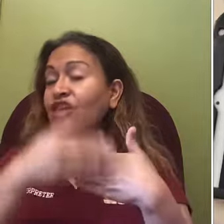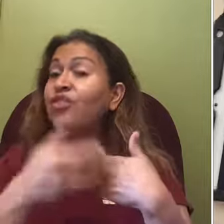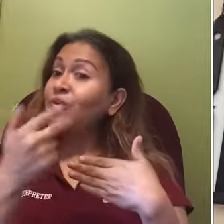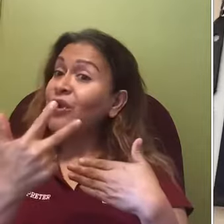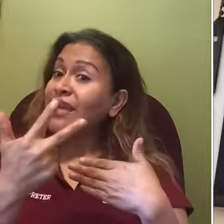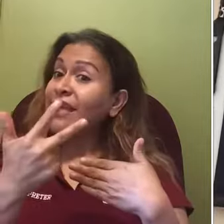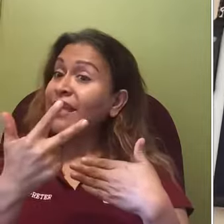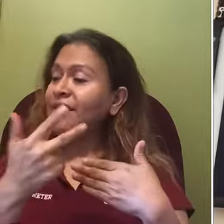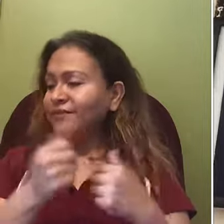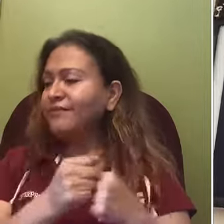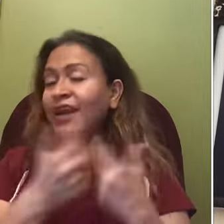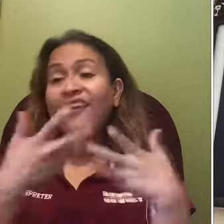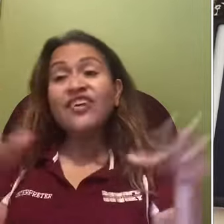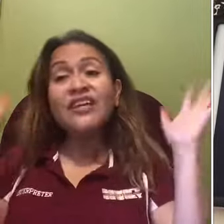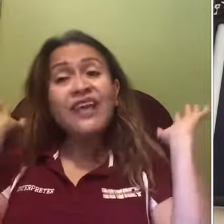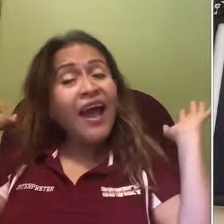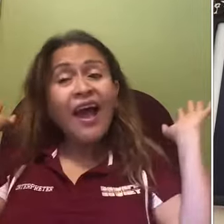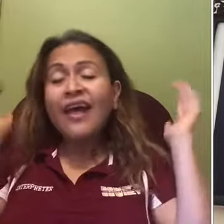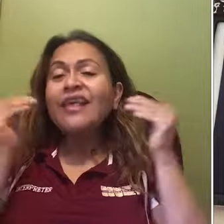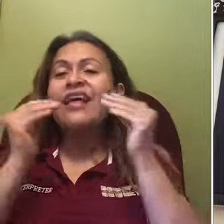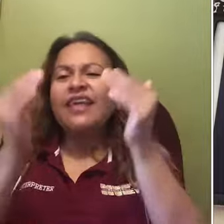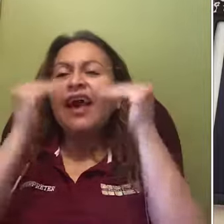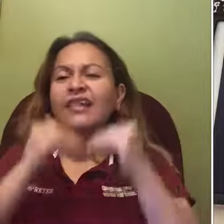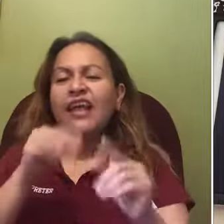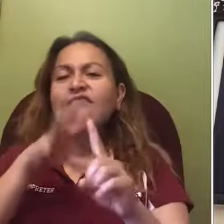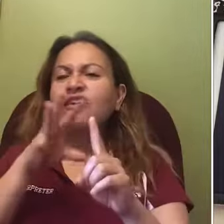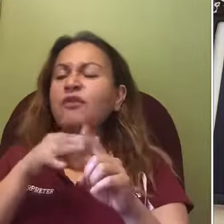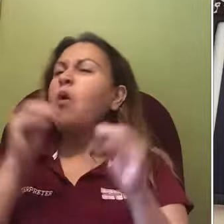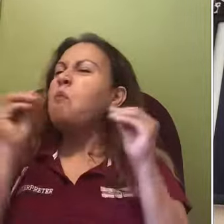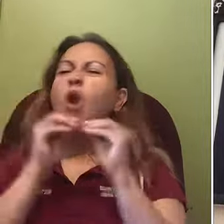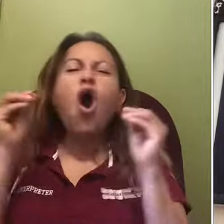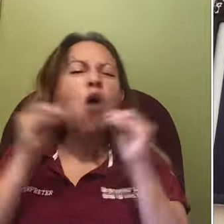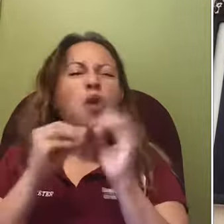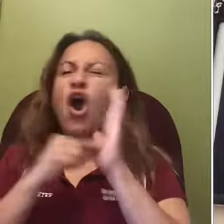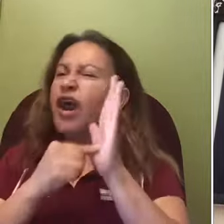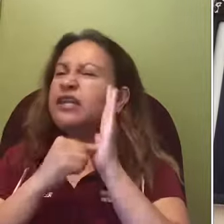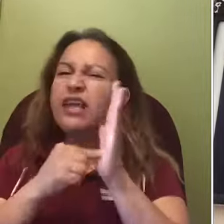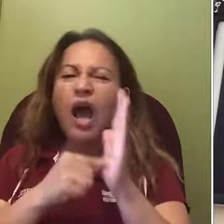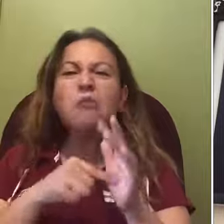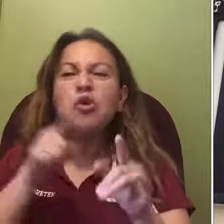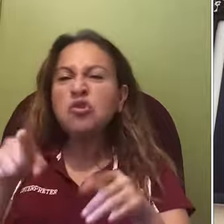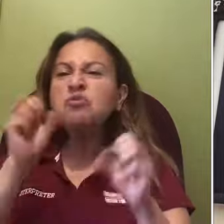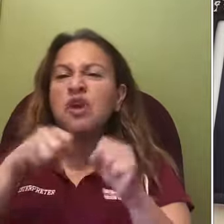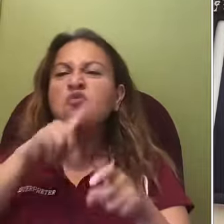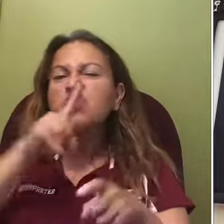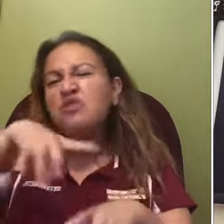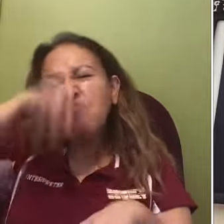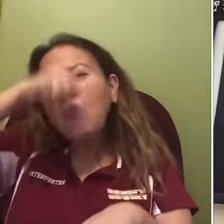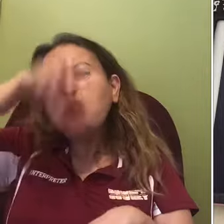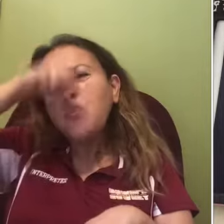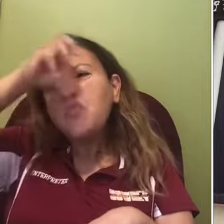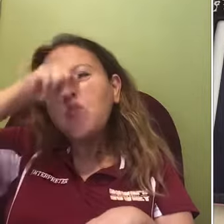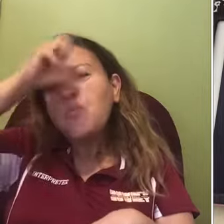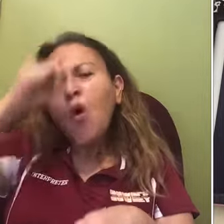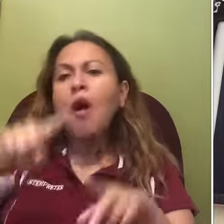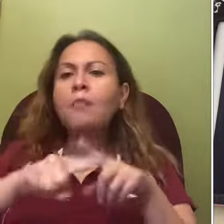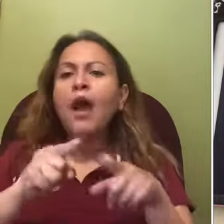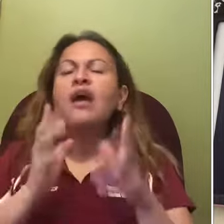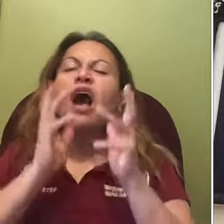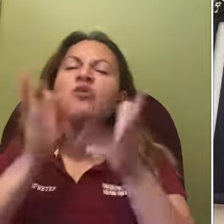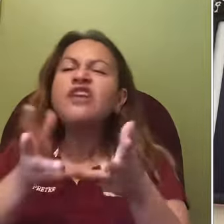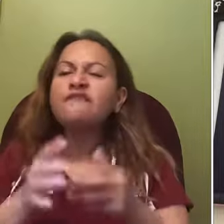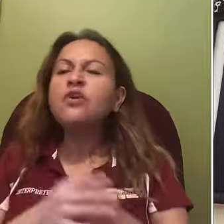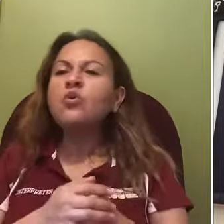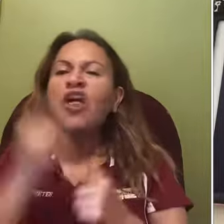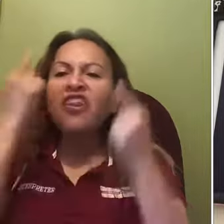is 3. And we're done. In the next video, I'll do a ton of more examples of this, just so we really get a feel for it. But I'll leave you thinking about what